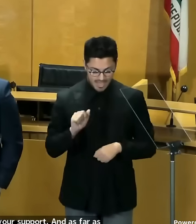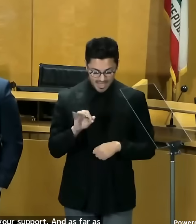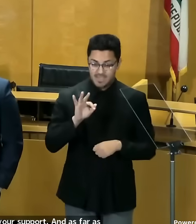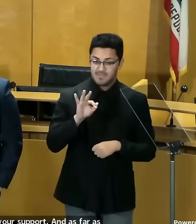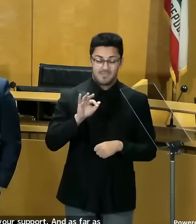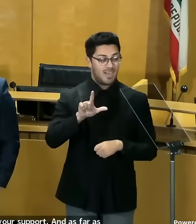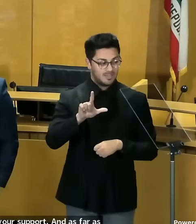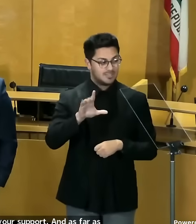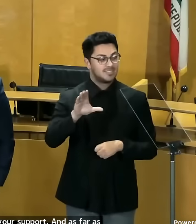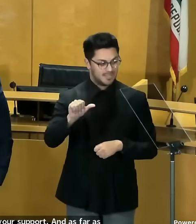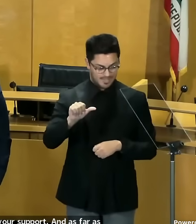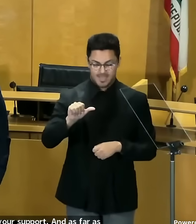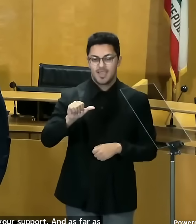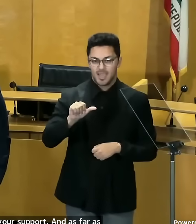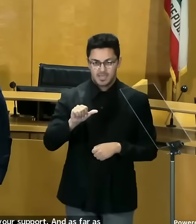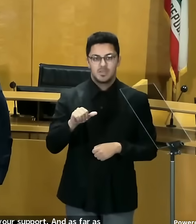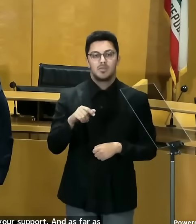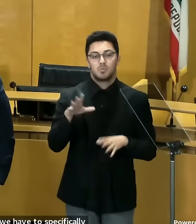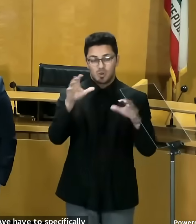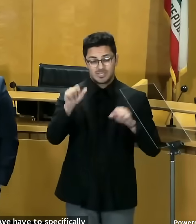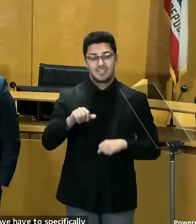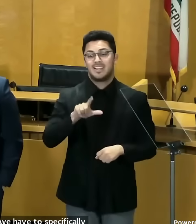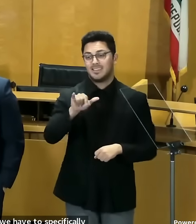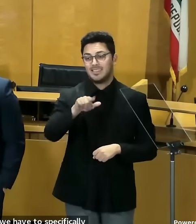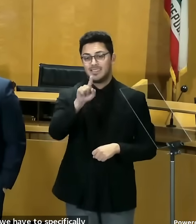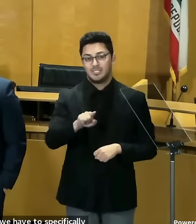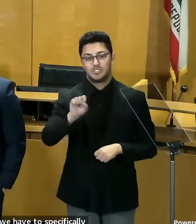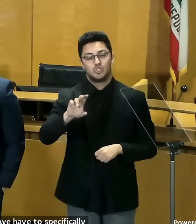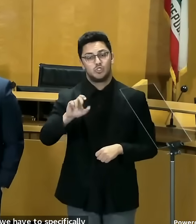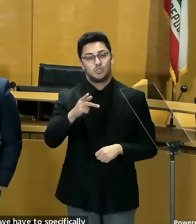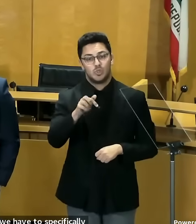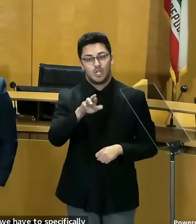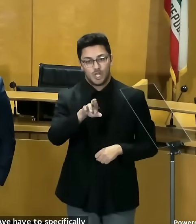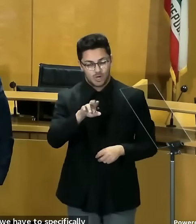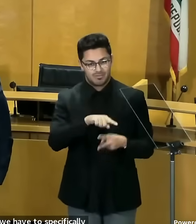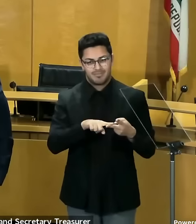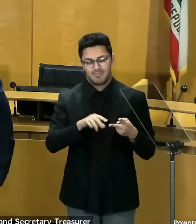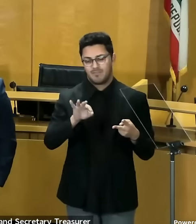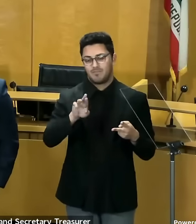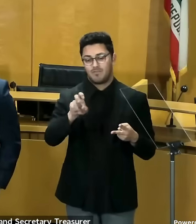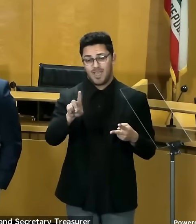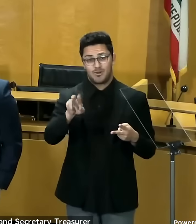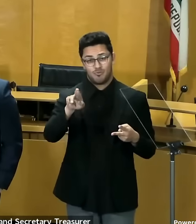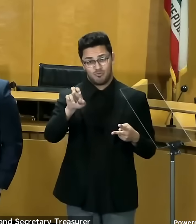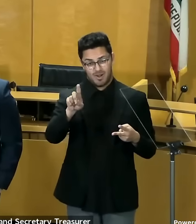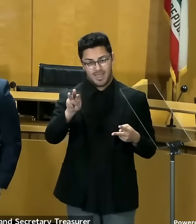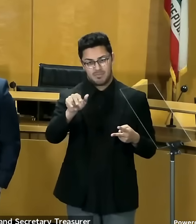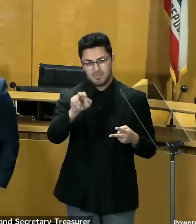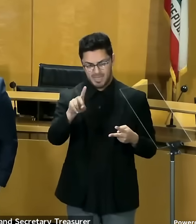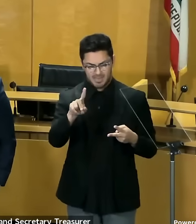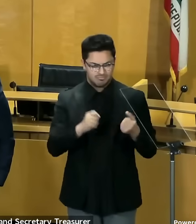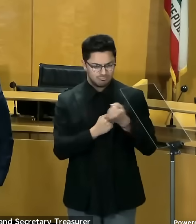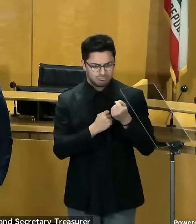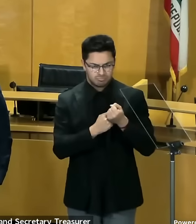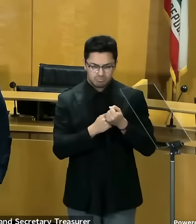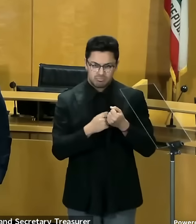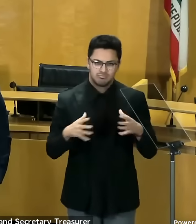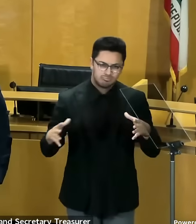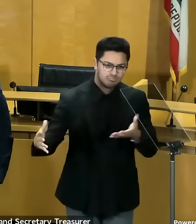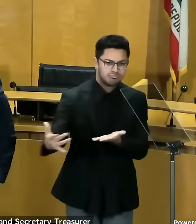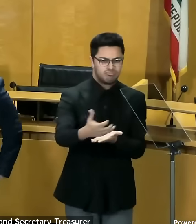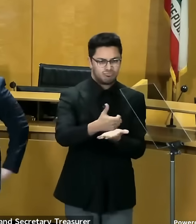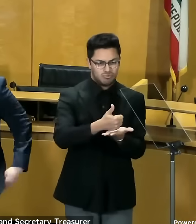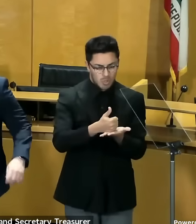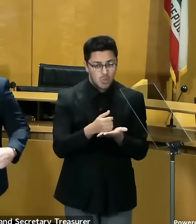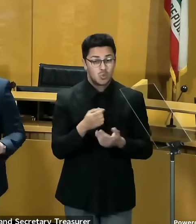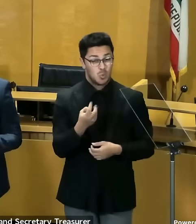to specifically thank President Liz Shuler and Secretary-Treasurer Fred Redmond of the AFL-CIO for rallying more than 12